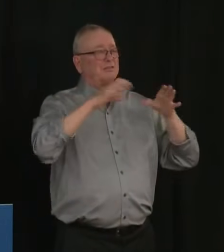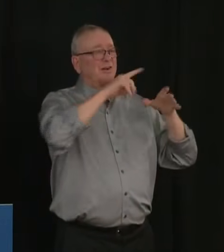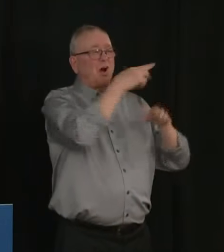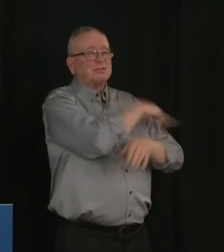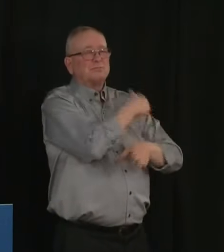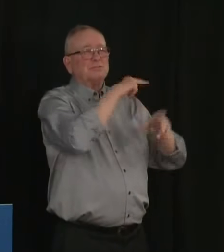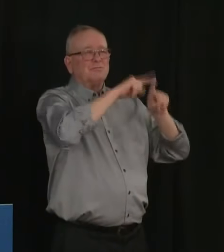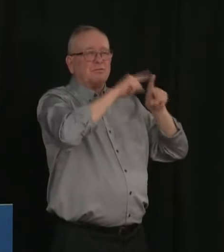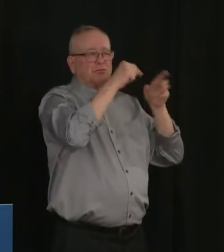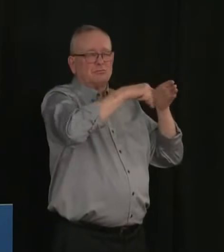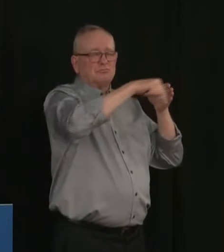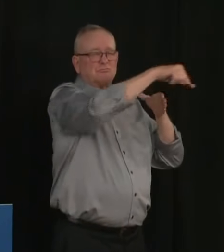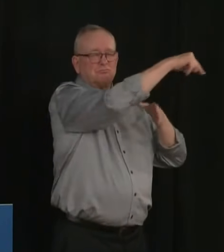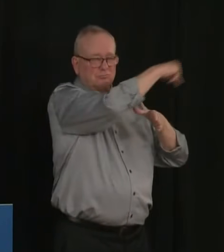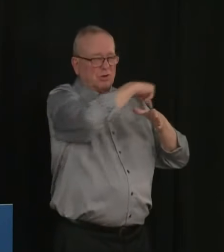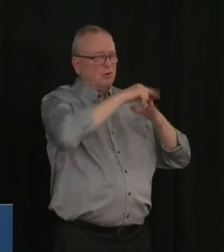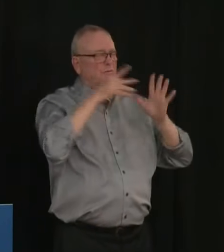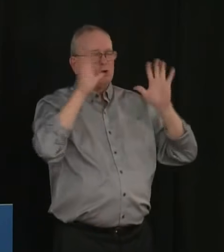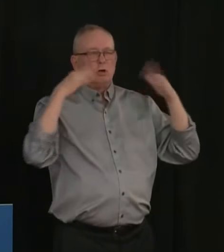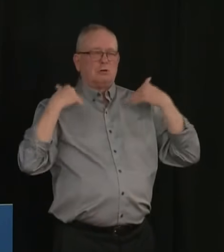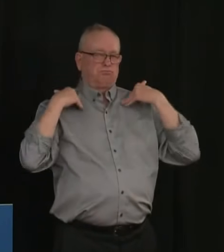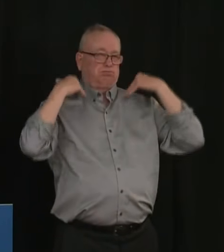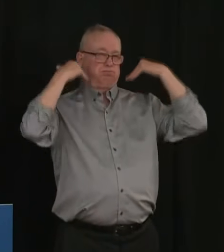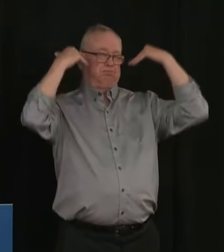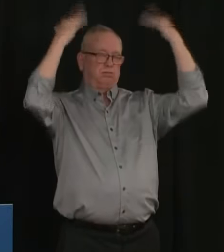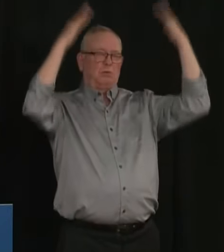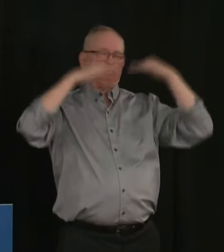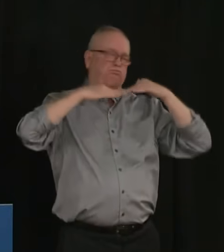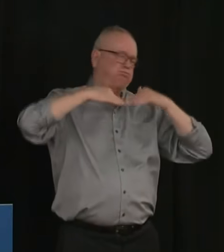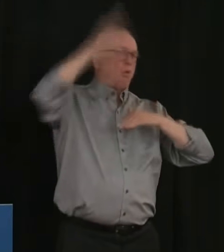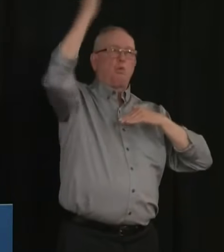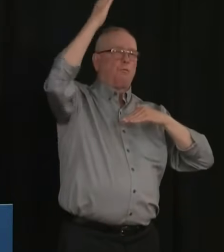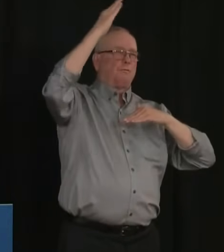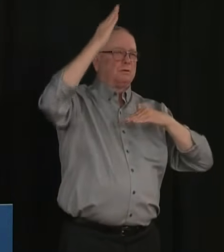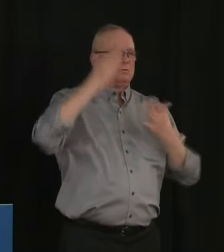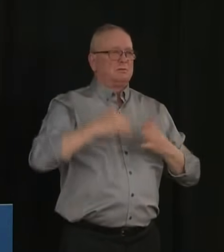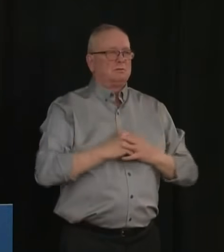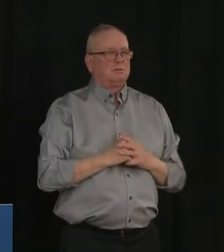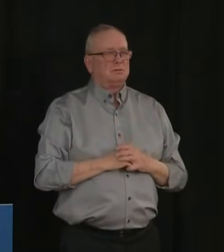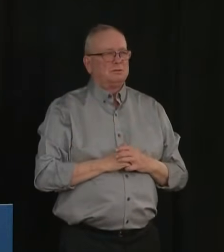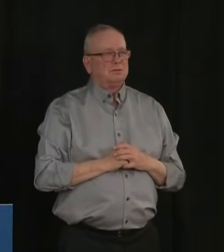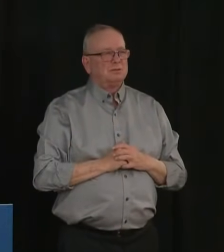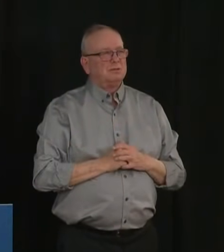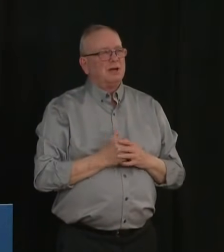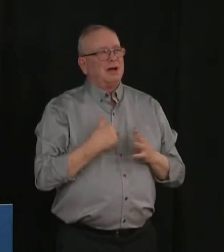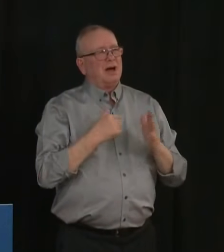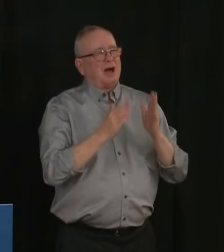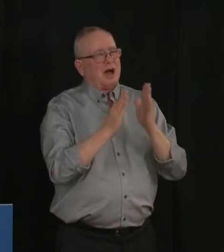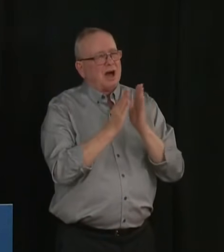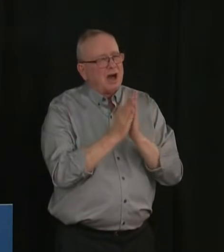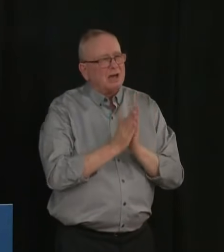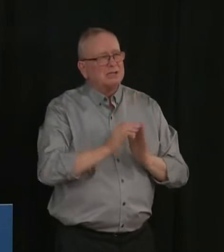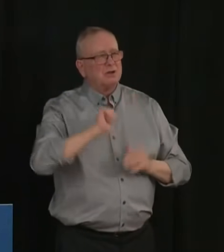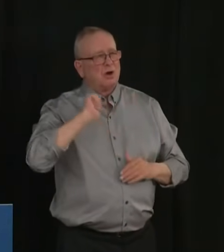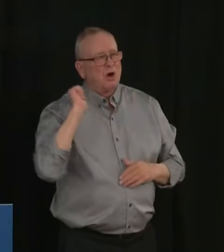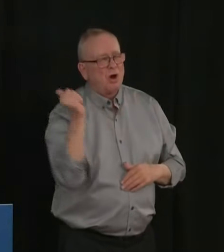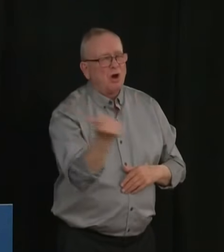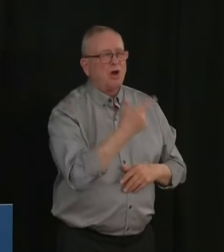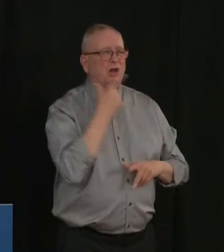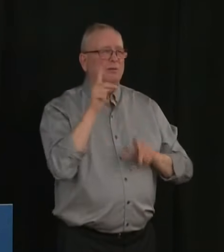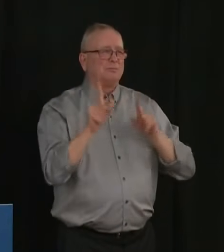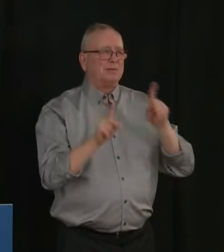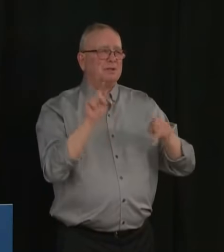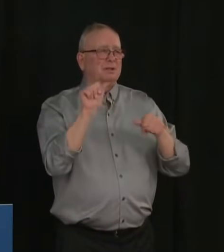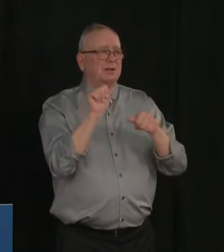is to encourage all Albertans, those in positions of leadership and those in organizations, those who